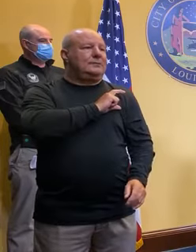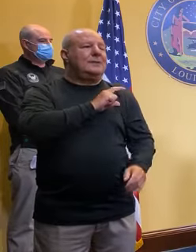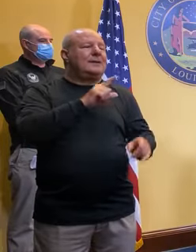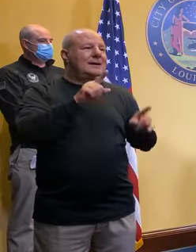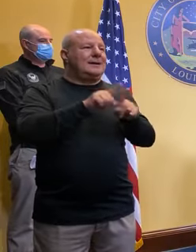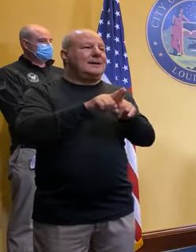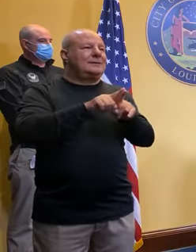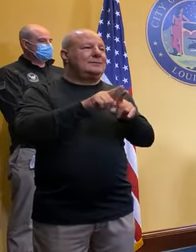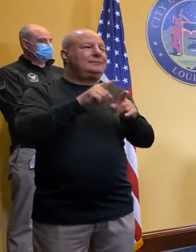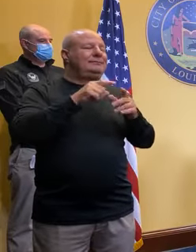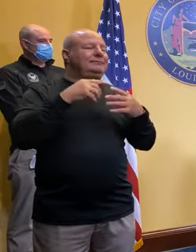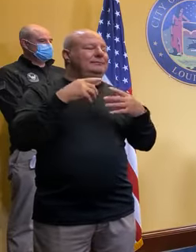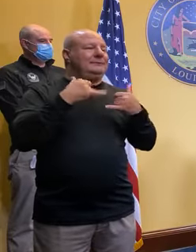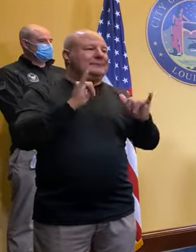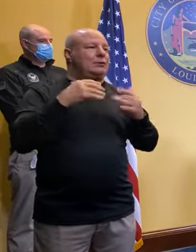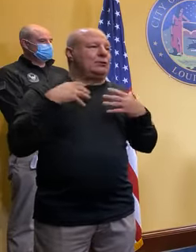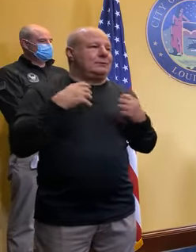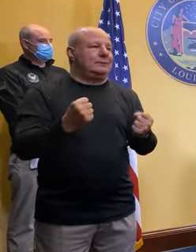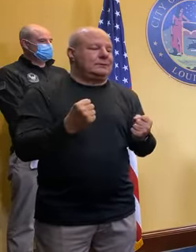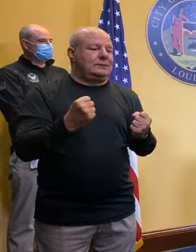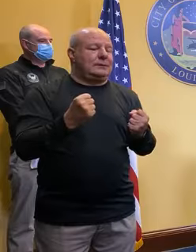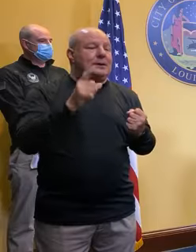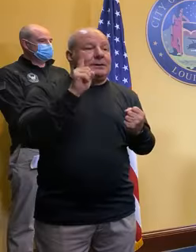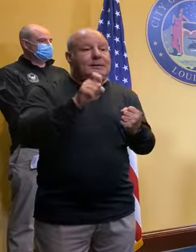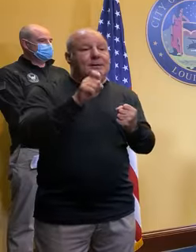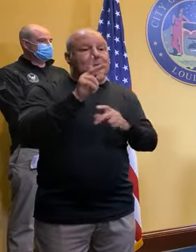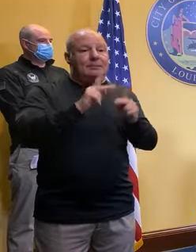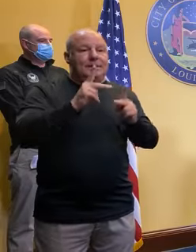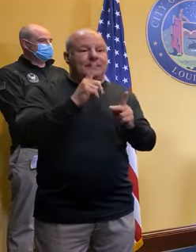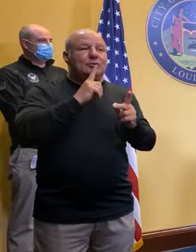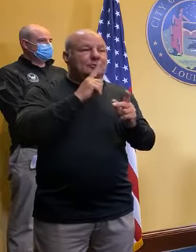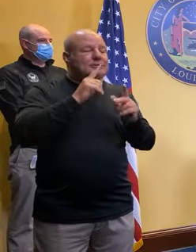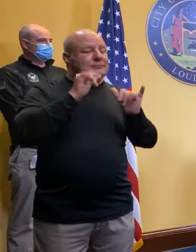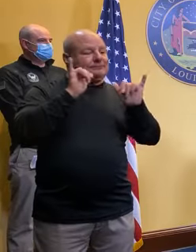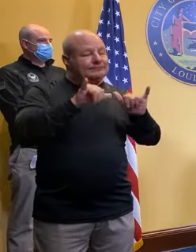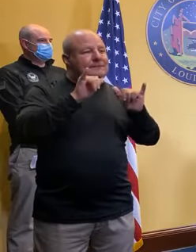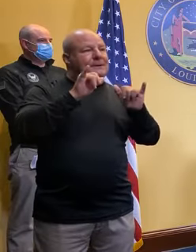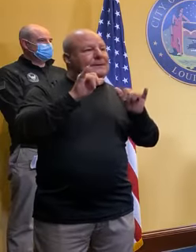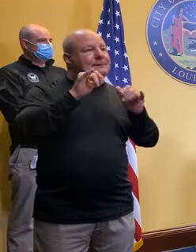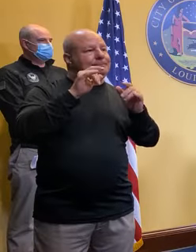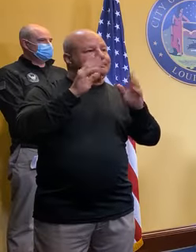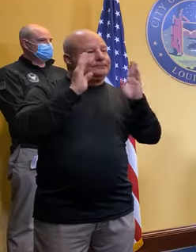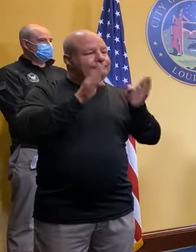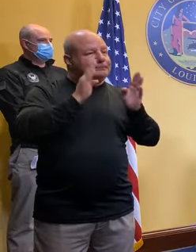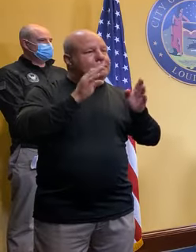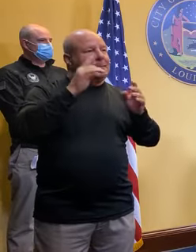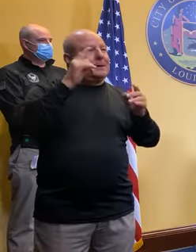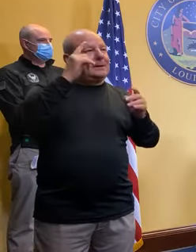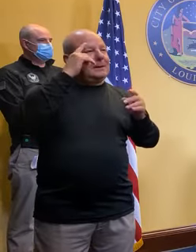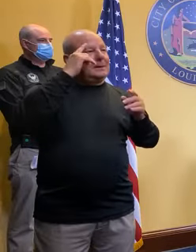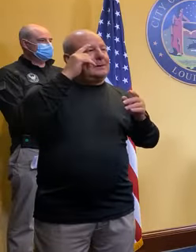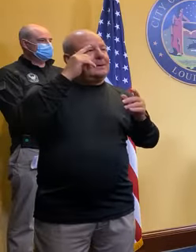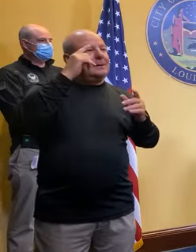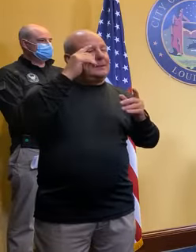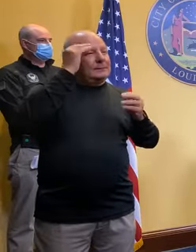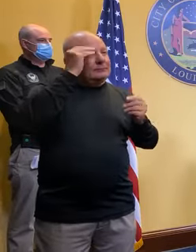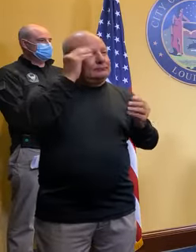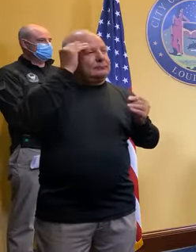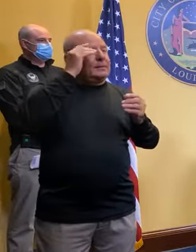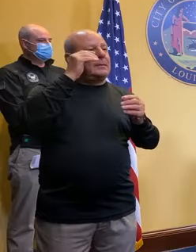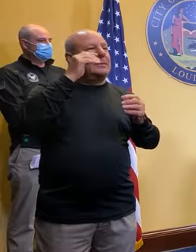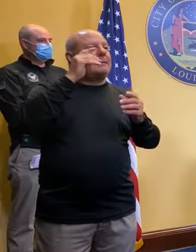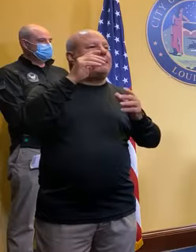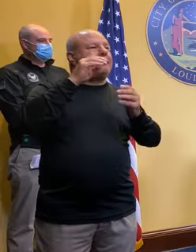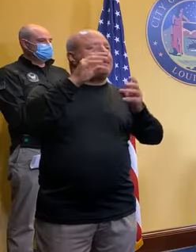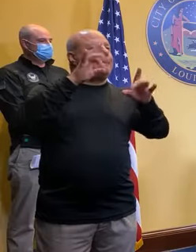through recovery. We need folks to be just remain mindful of power outages and of course debris